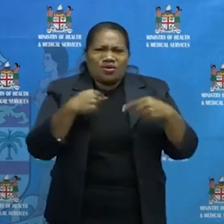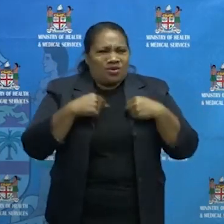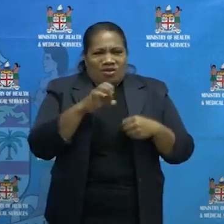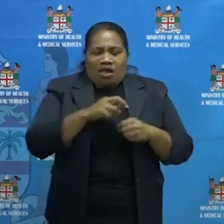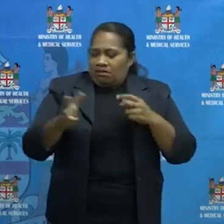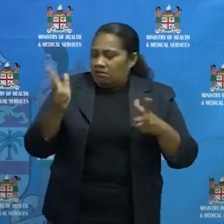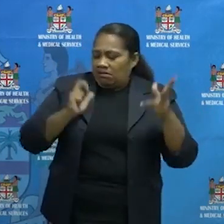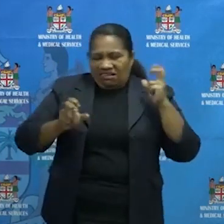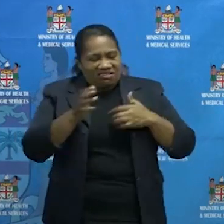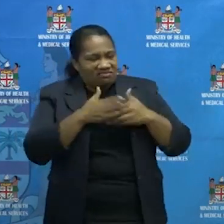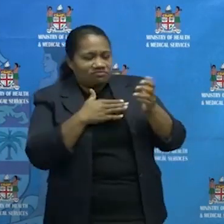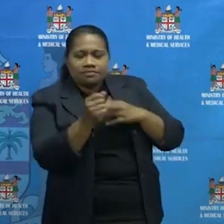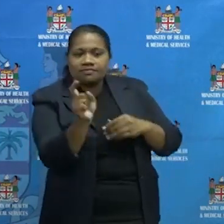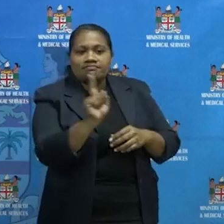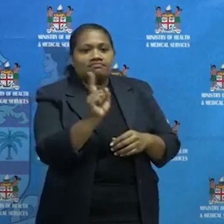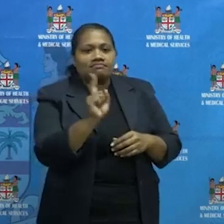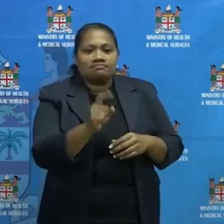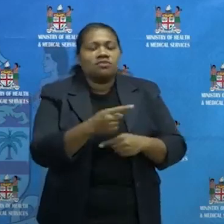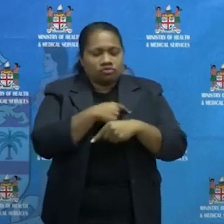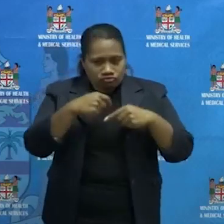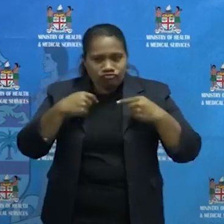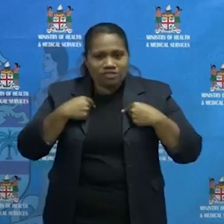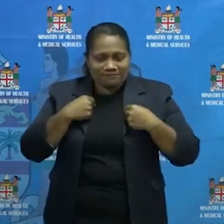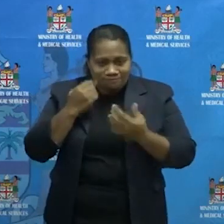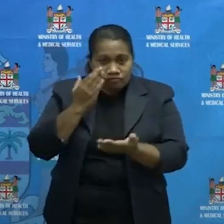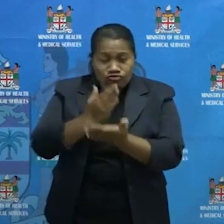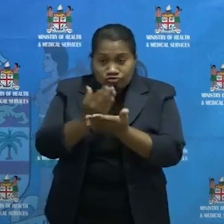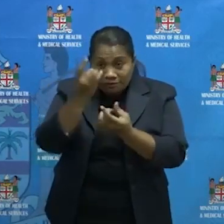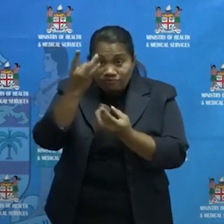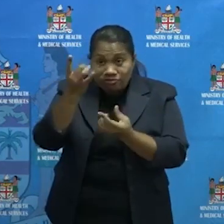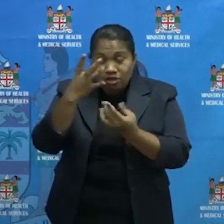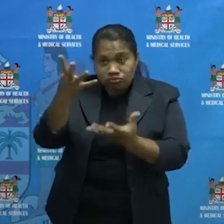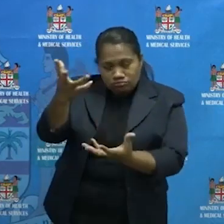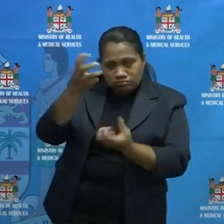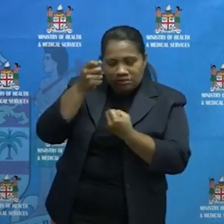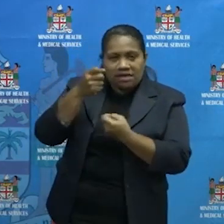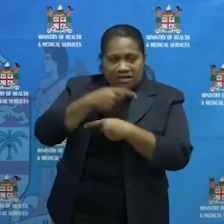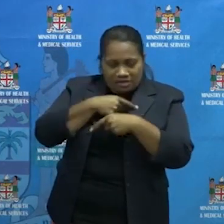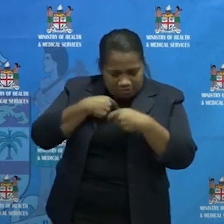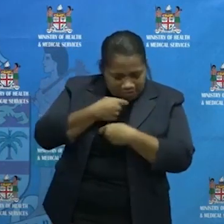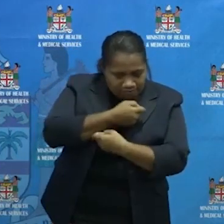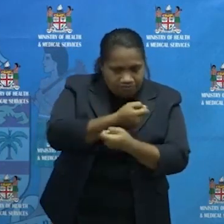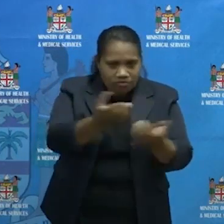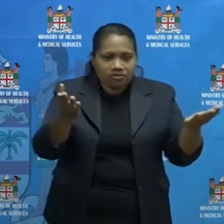facts, and the media must hold themselves to that same standard.